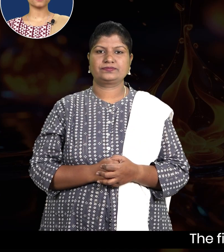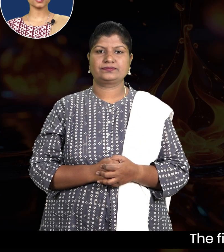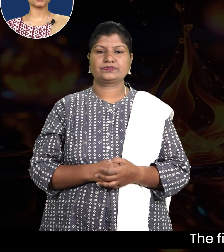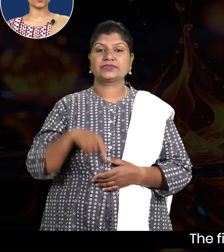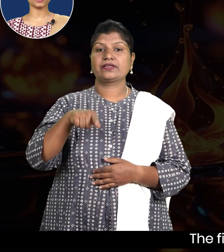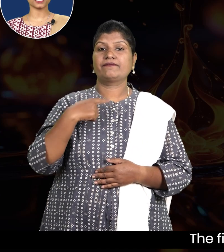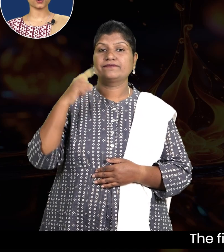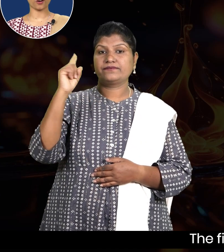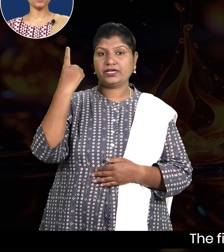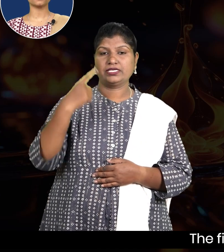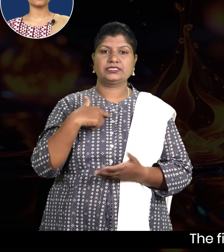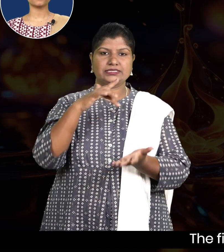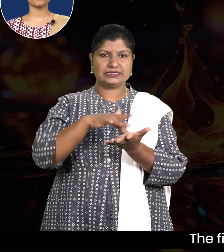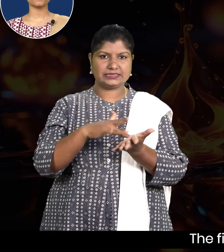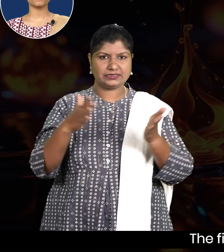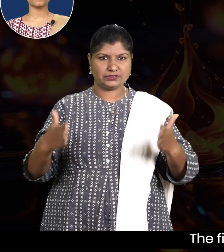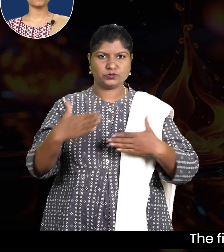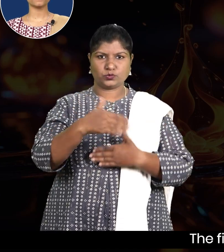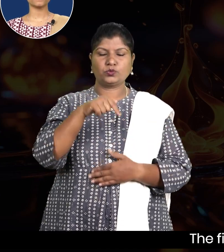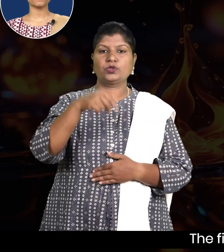The first zone is called